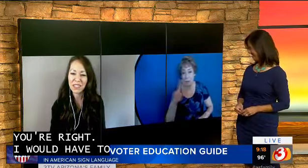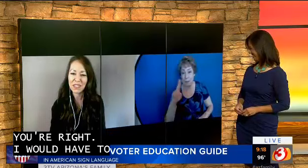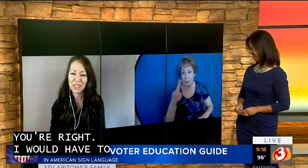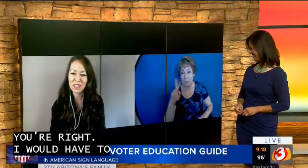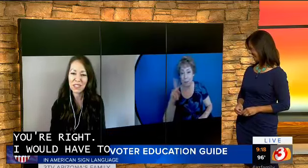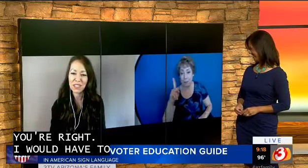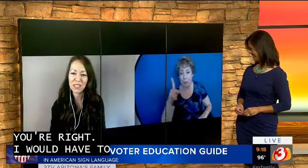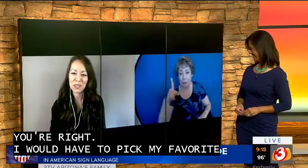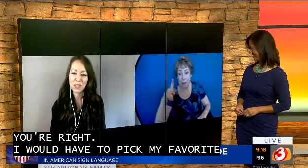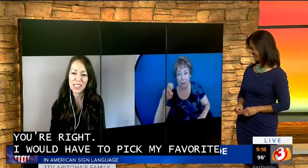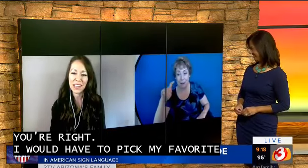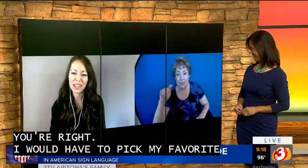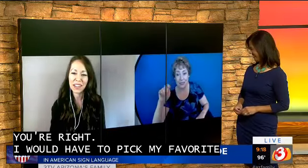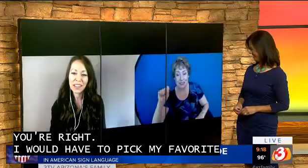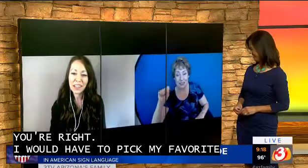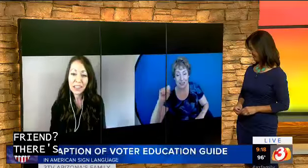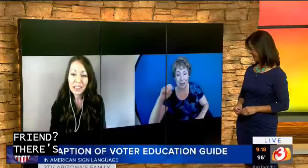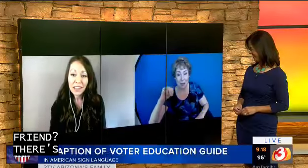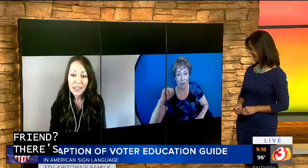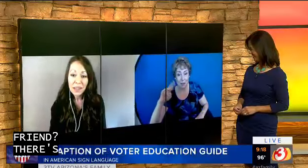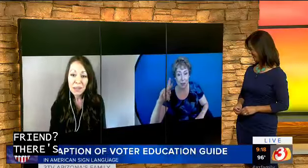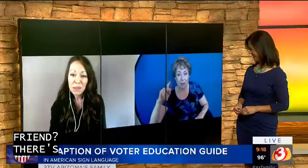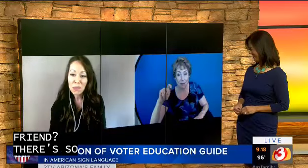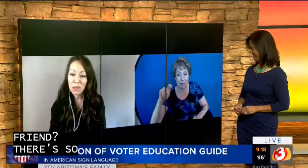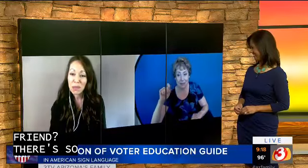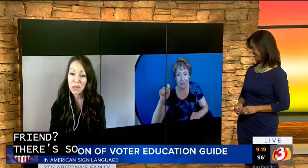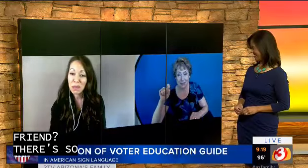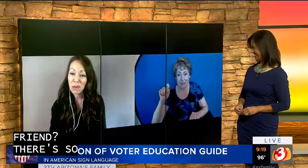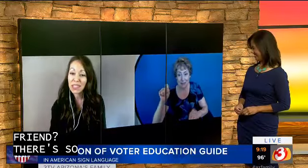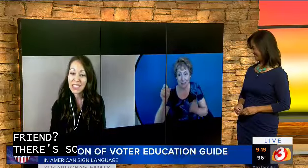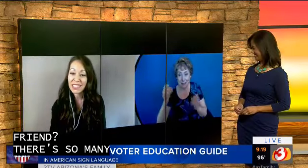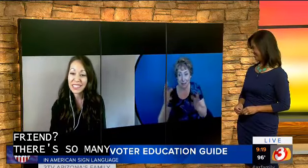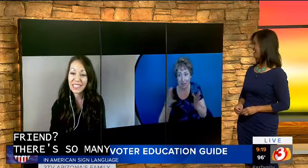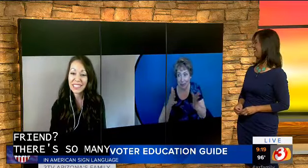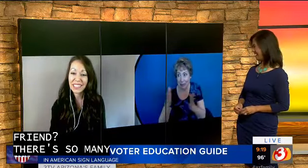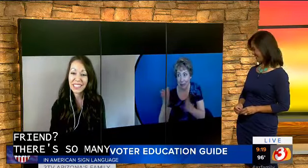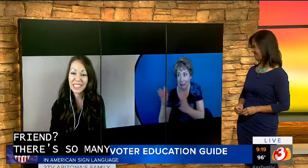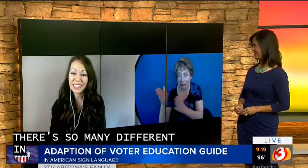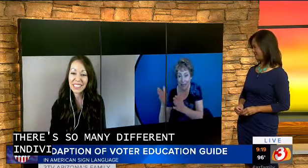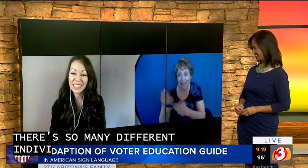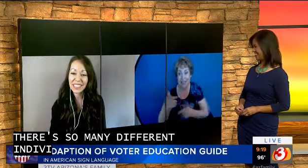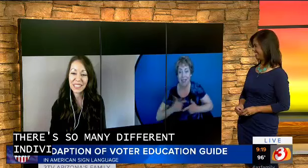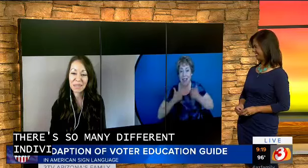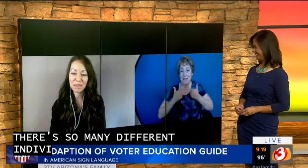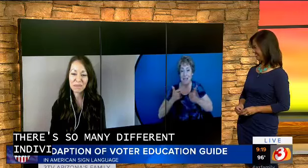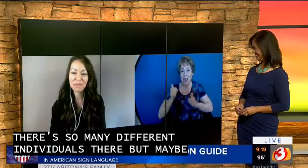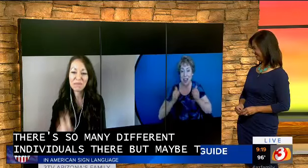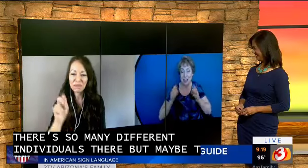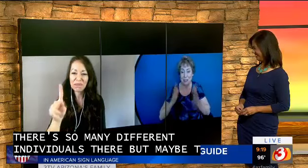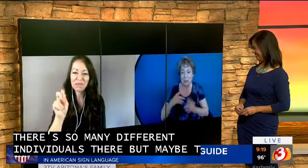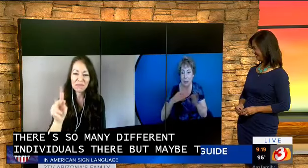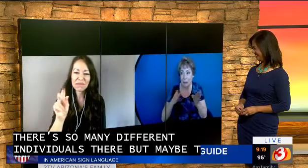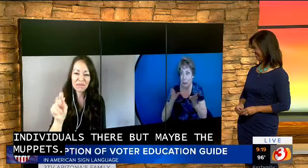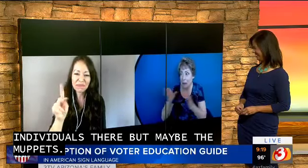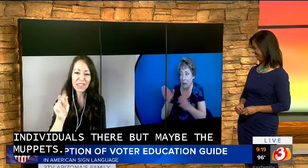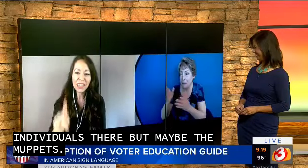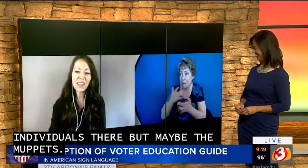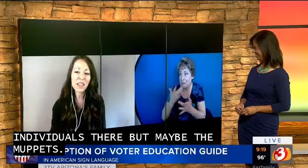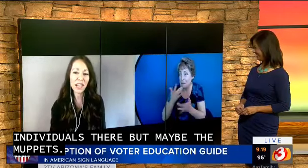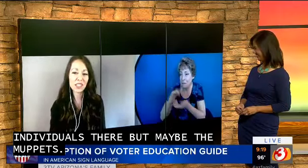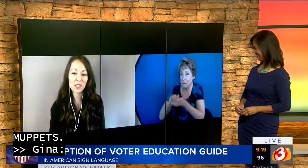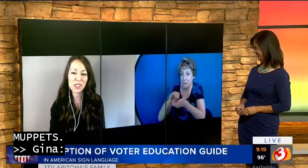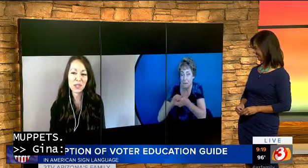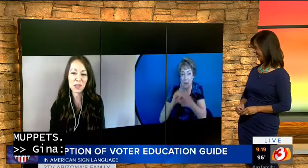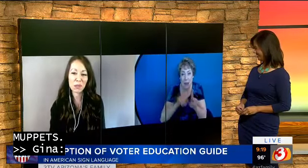different individuals there, but maybe the Muppets. Okay, the Muppets. And the